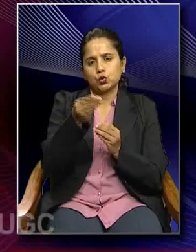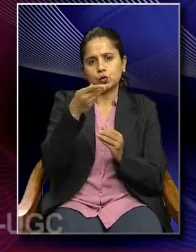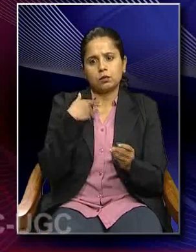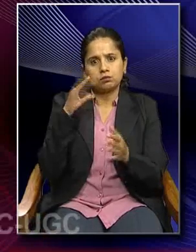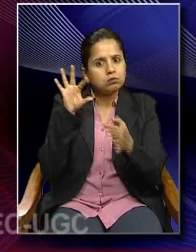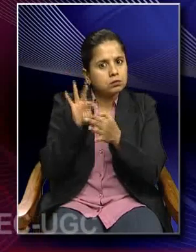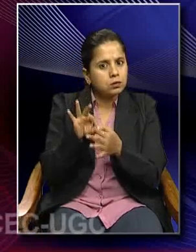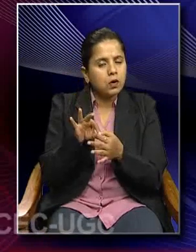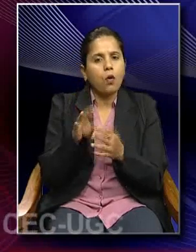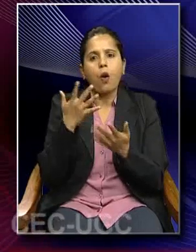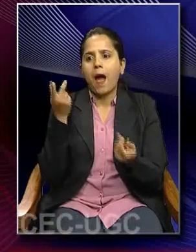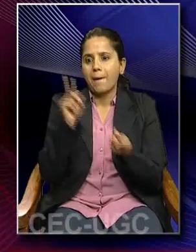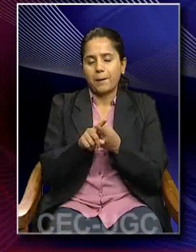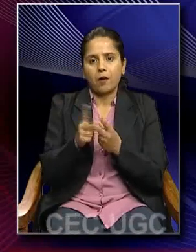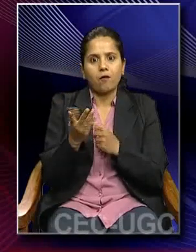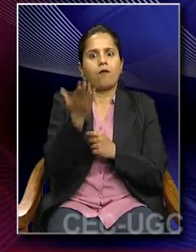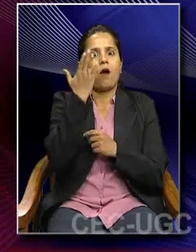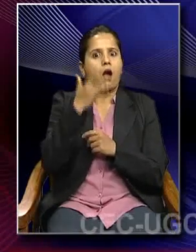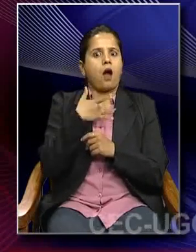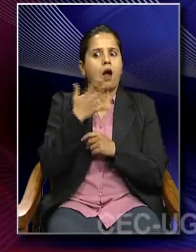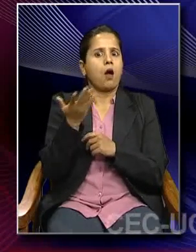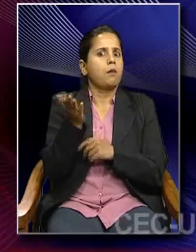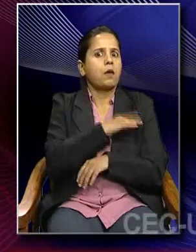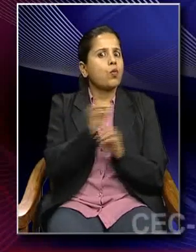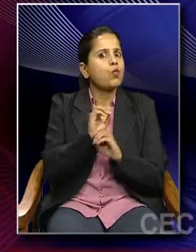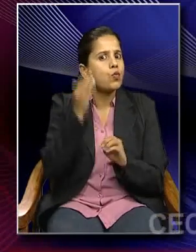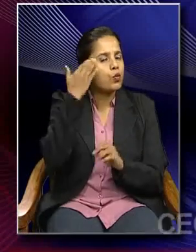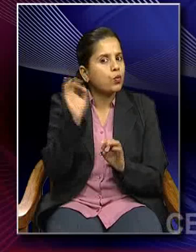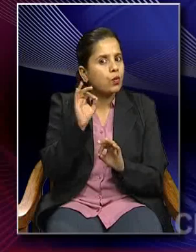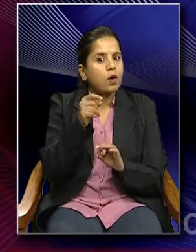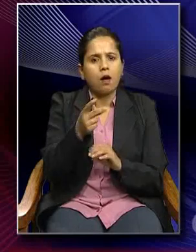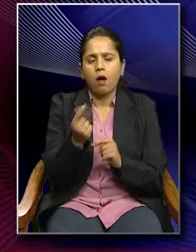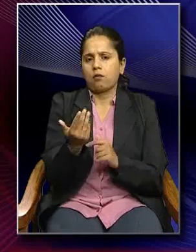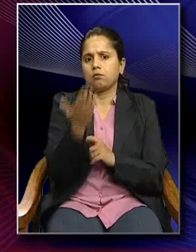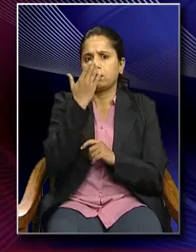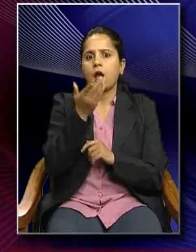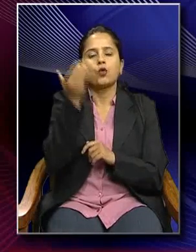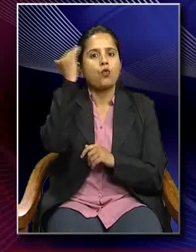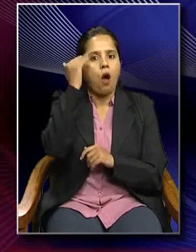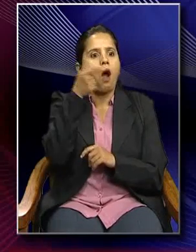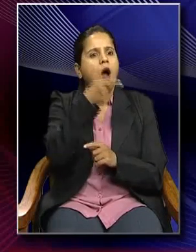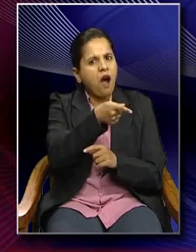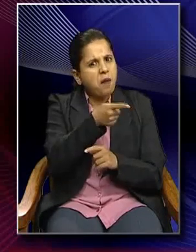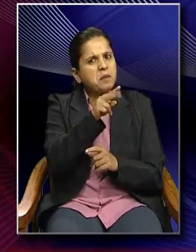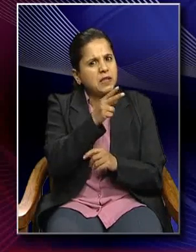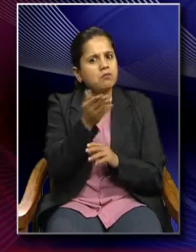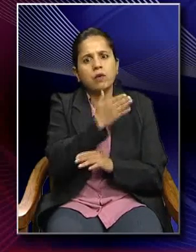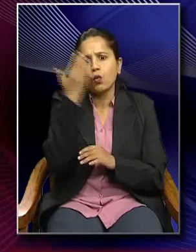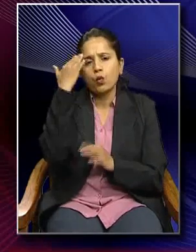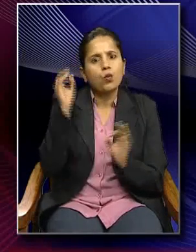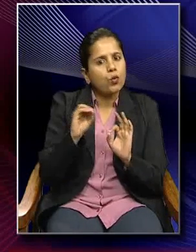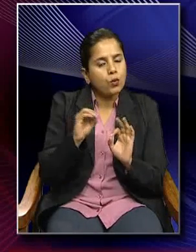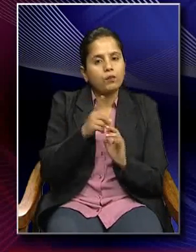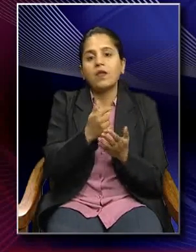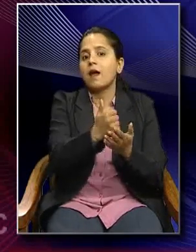you encounter something which is so immediate, you get knowledge from that. So, with the